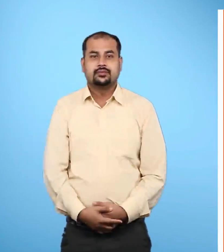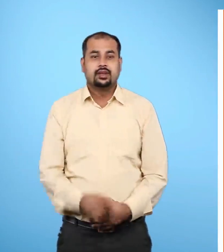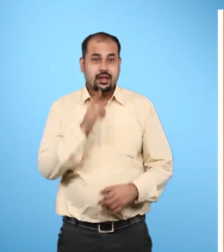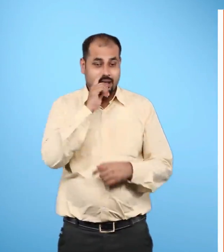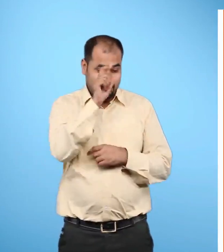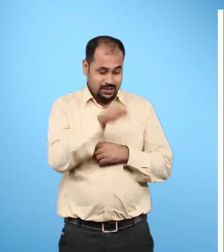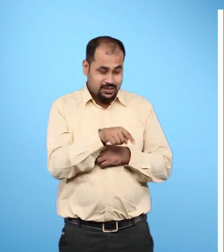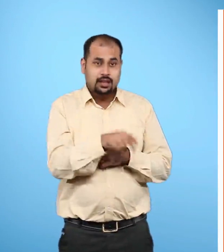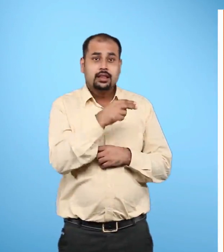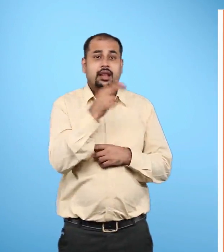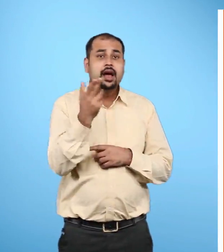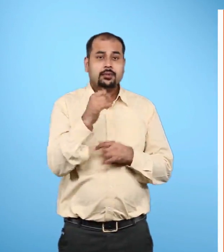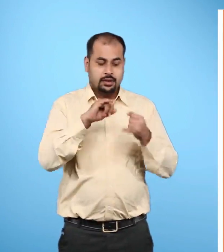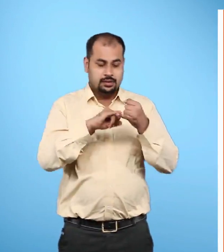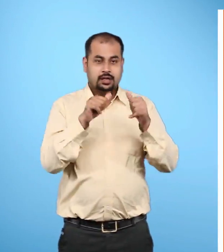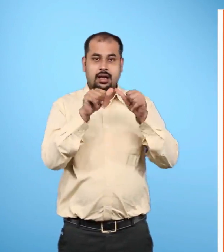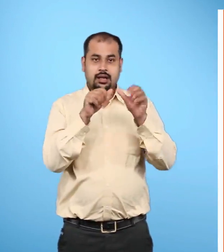A girl, Samina,